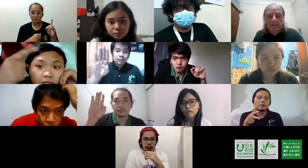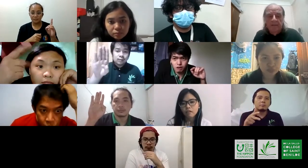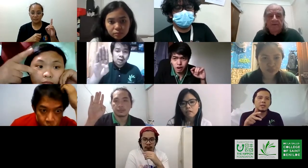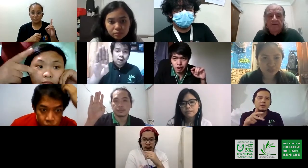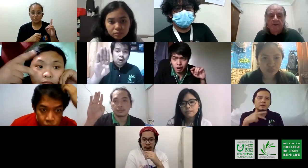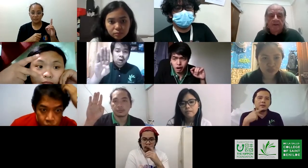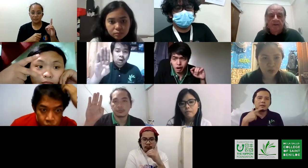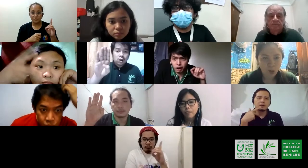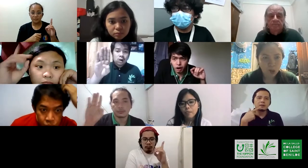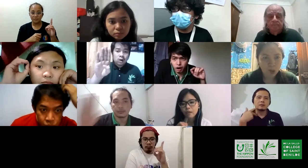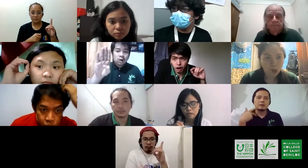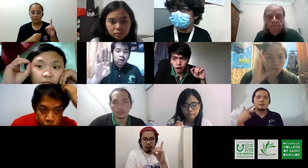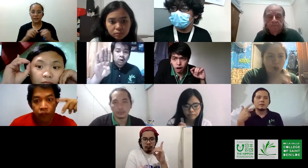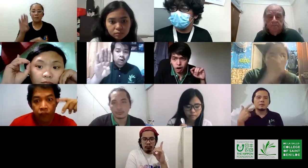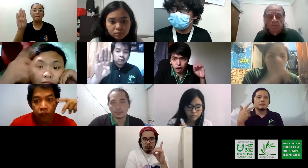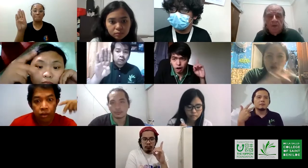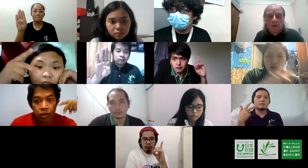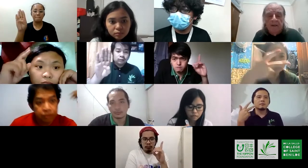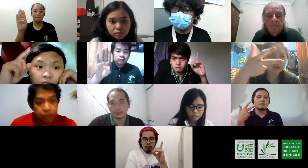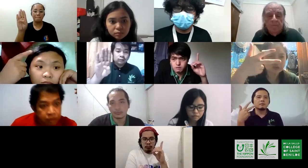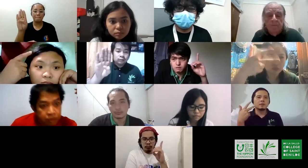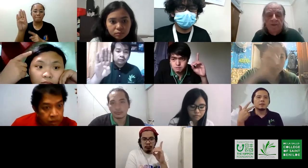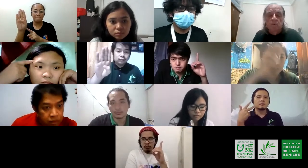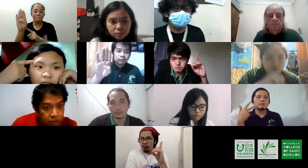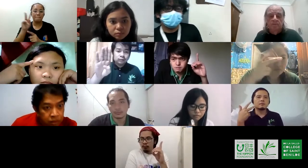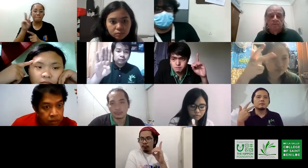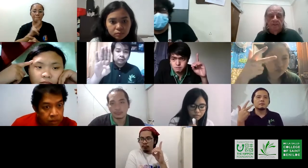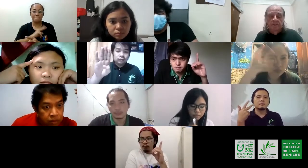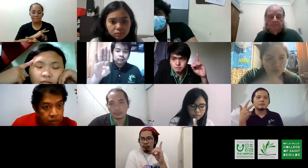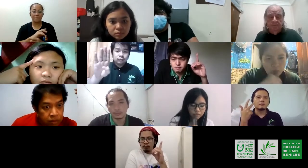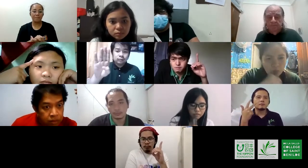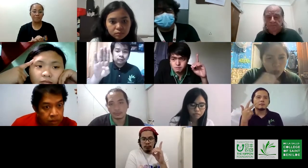B. in Vietnam. Second public school.